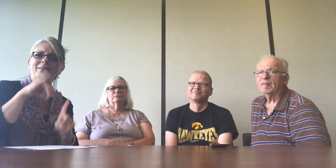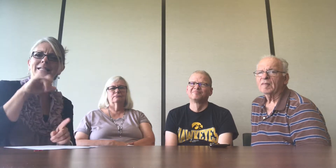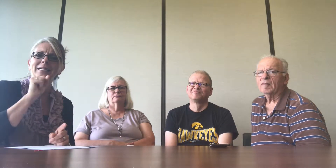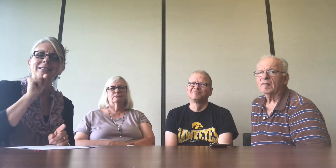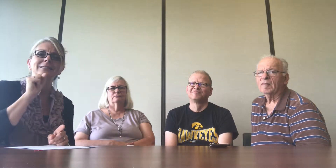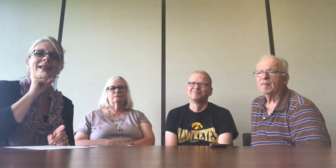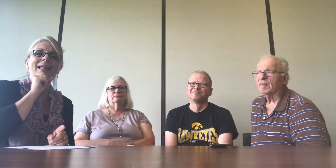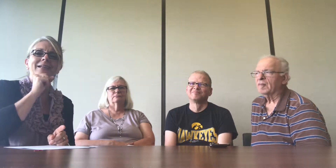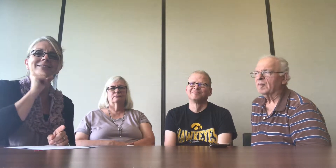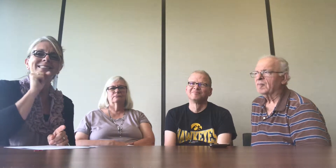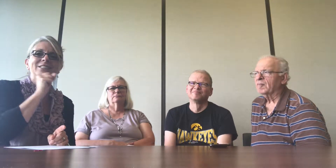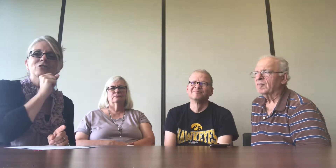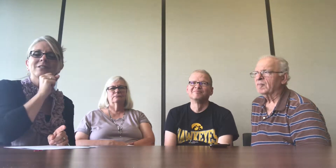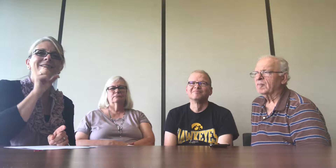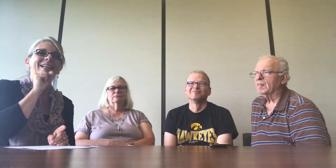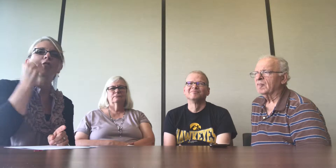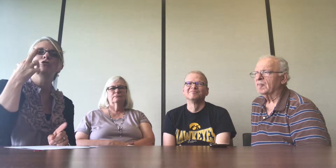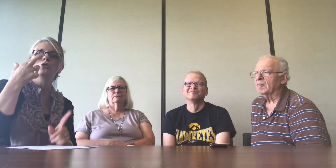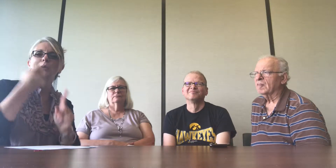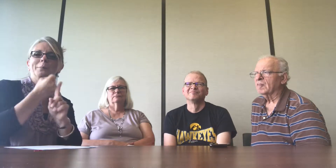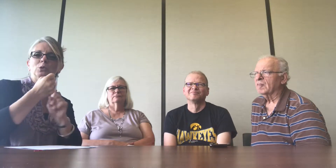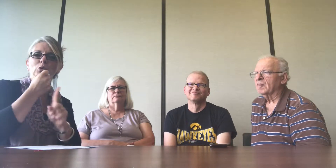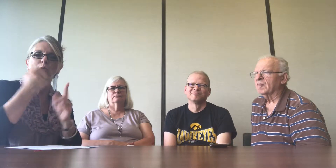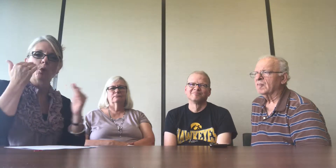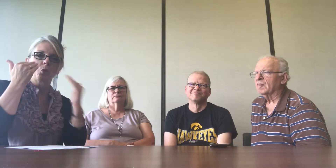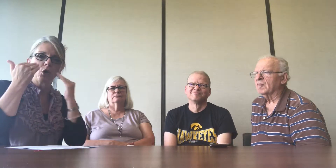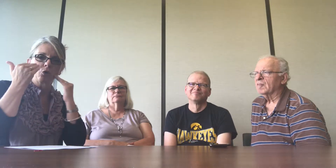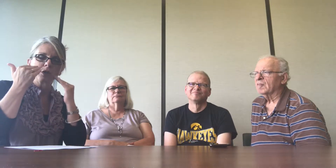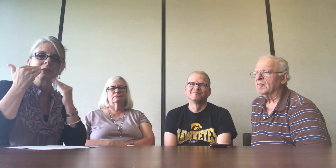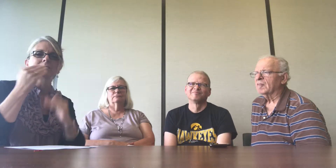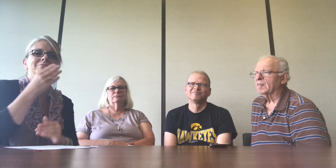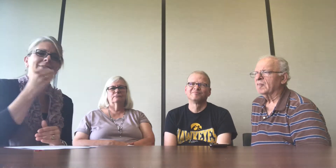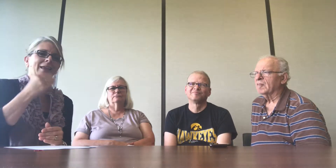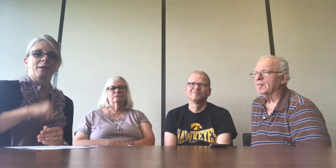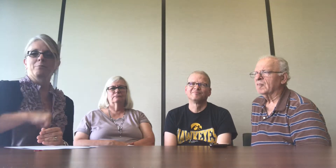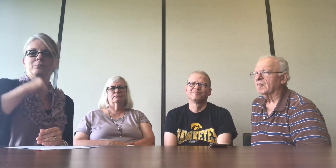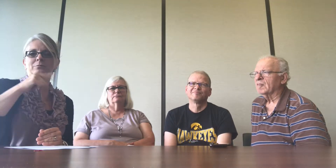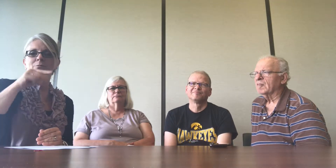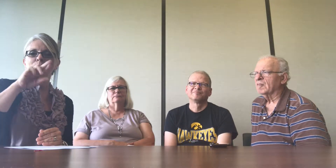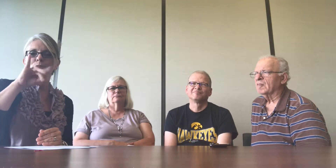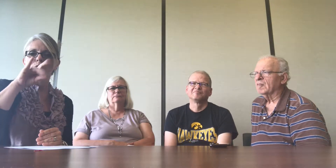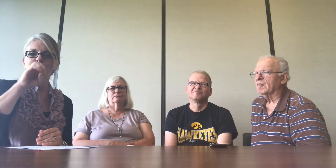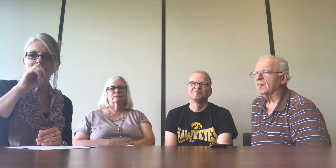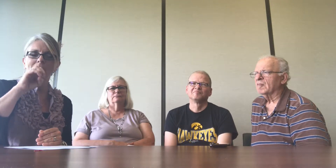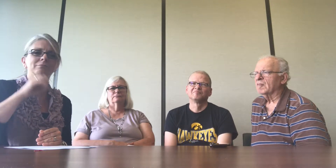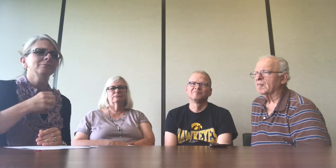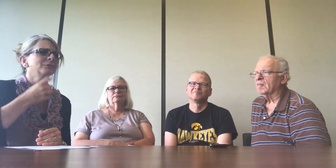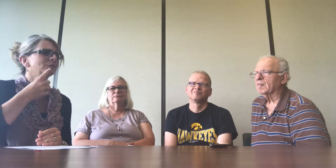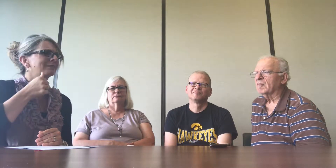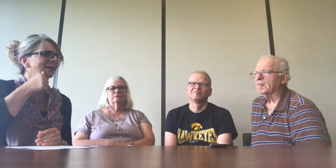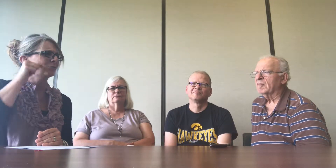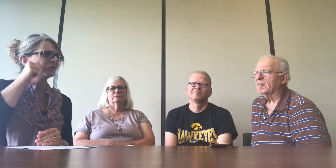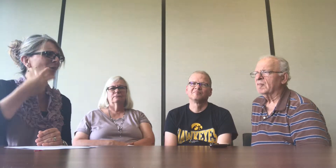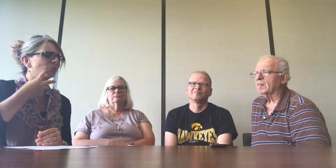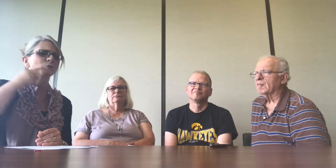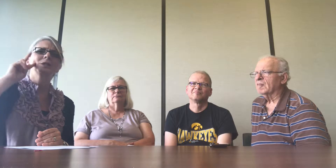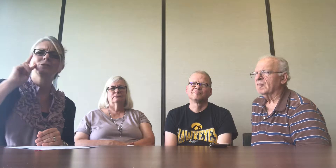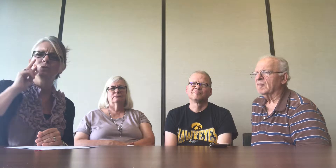June is Elder Abuse Awareness Month and Pride Month.